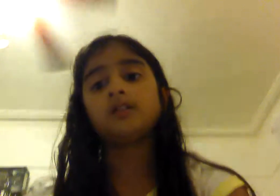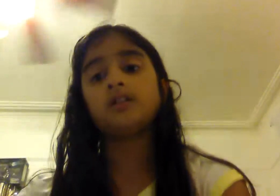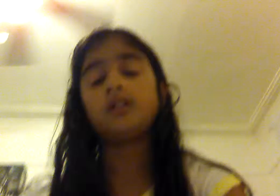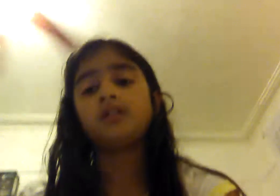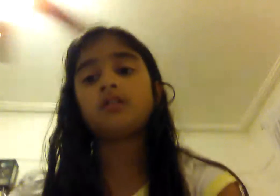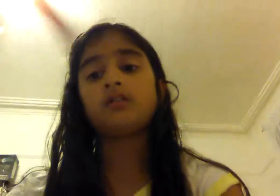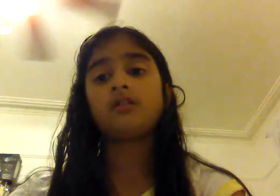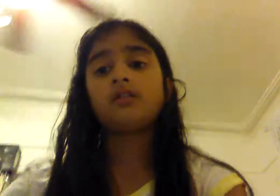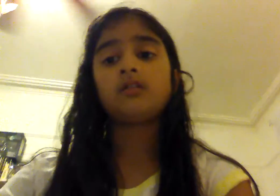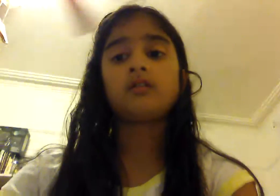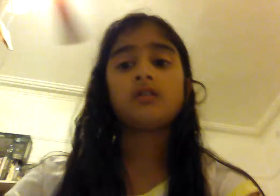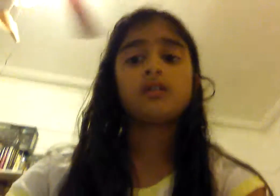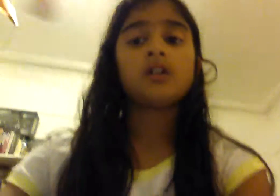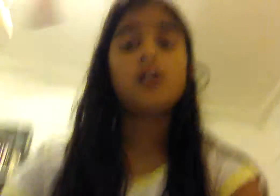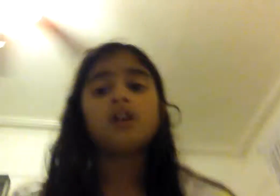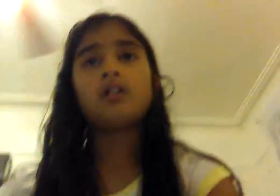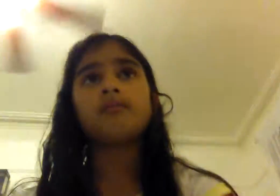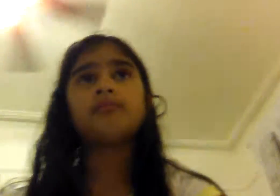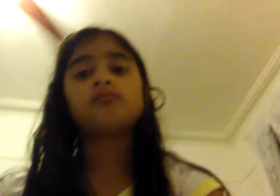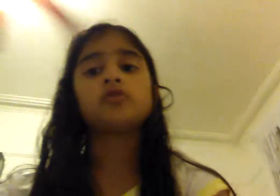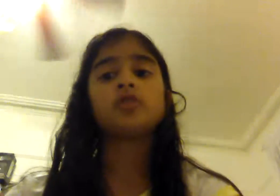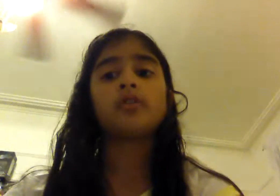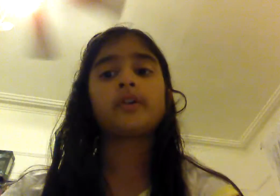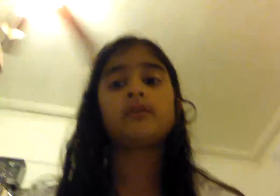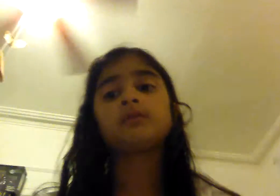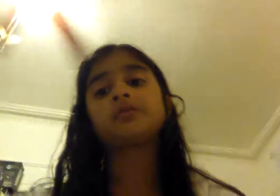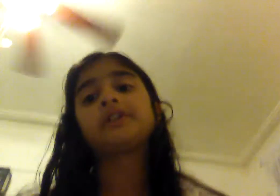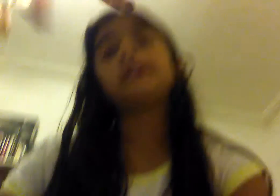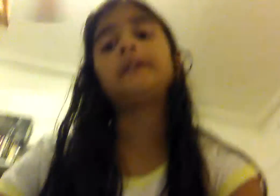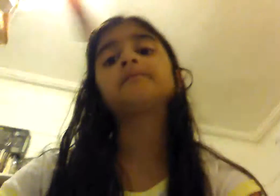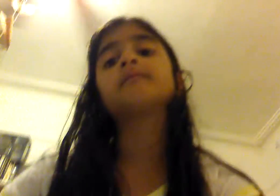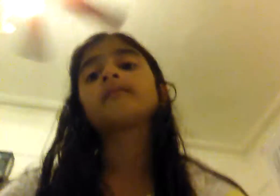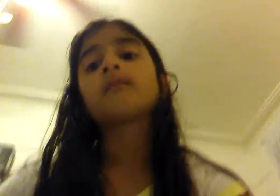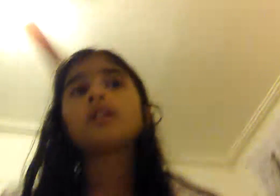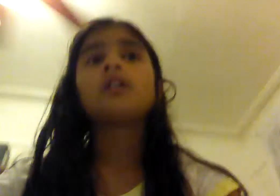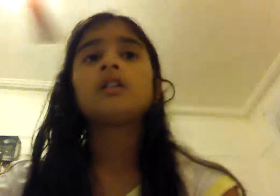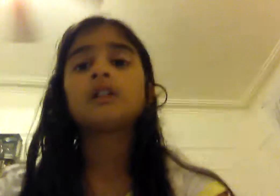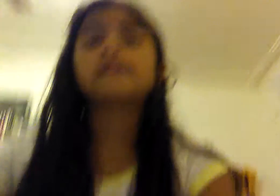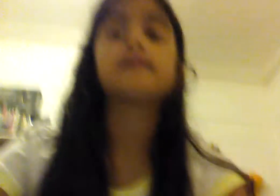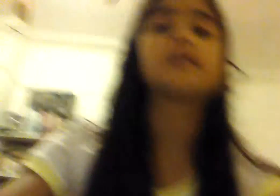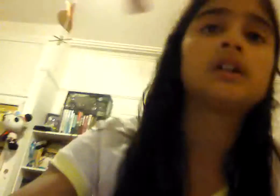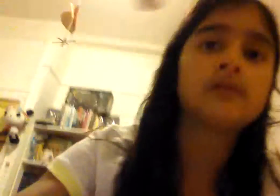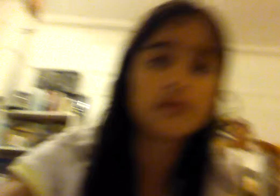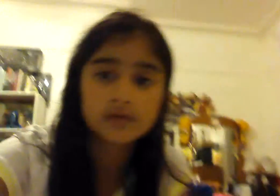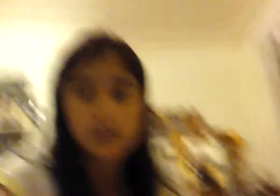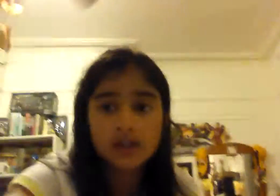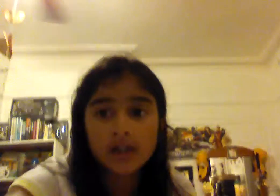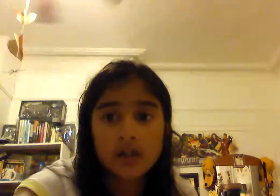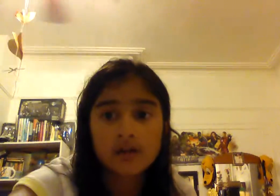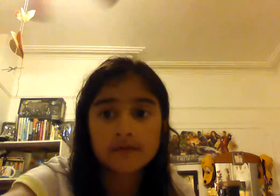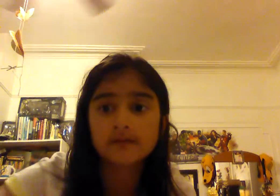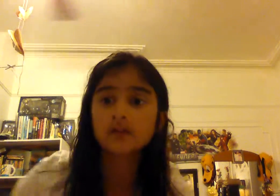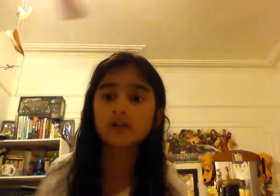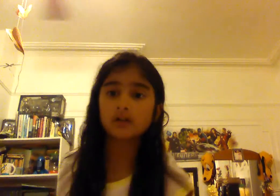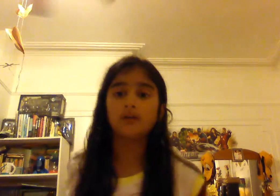like, um, drawing, crocheting, lots of stuff, and I have, um,